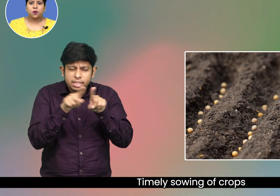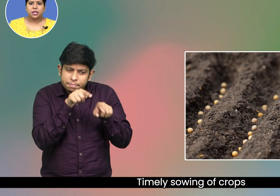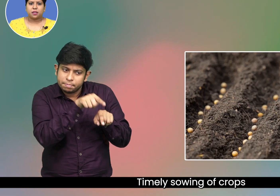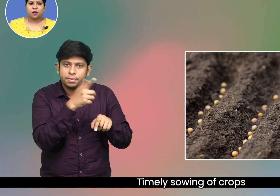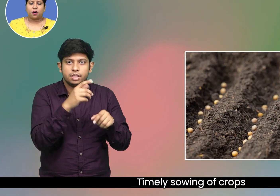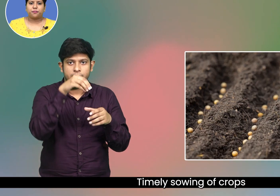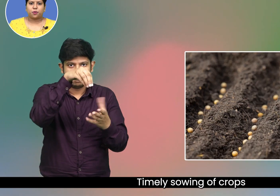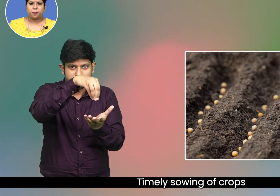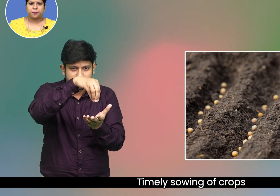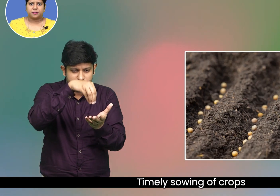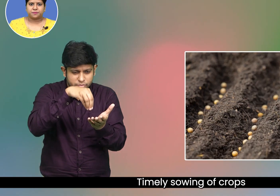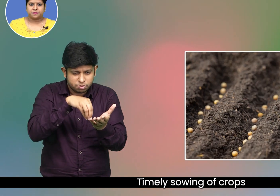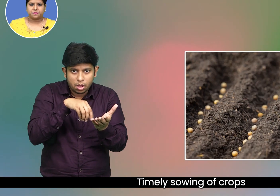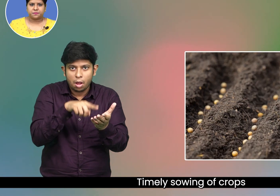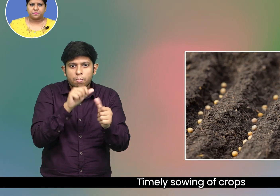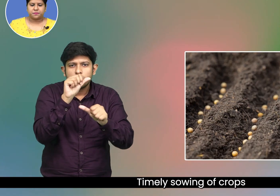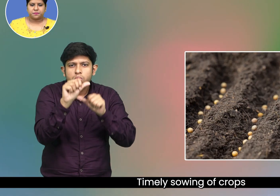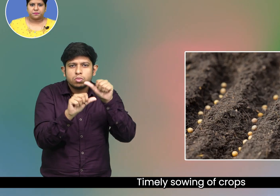Timely sowing of crop.